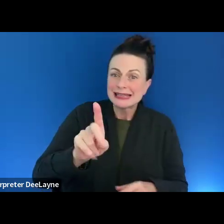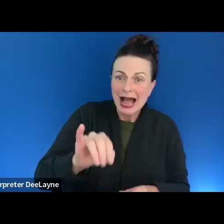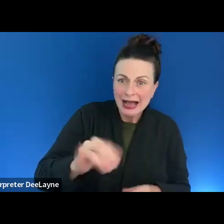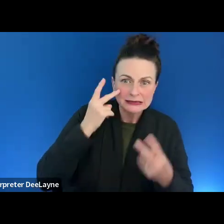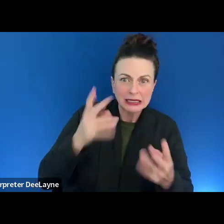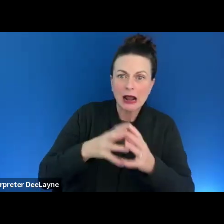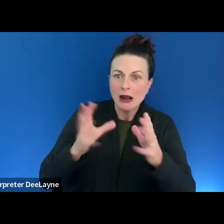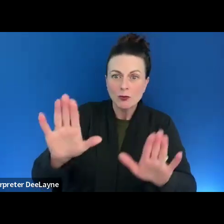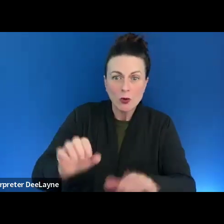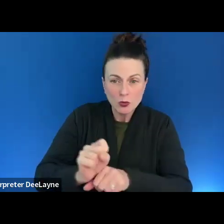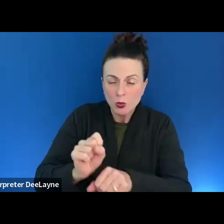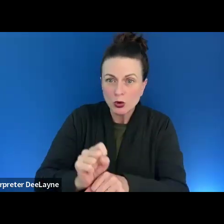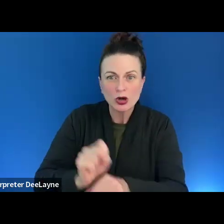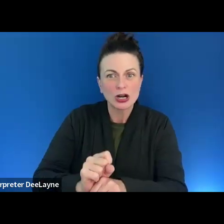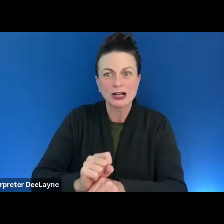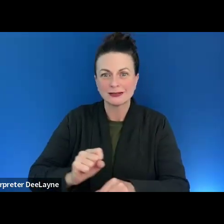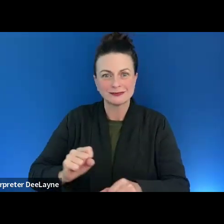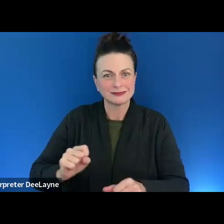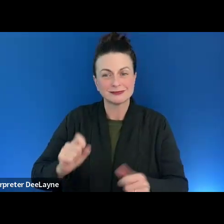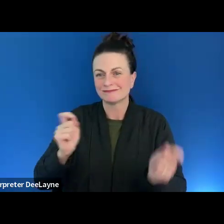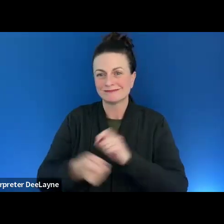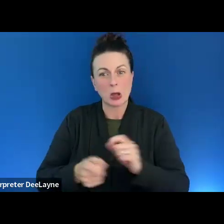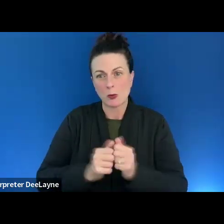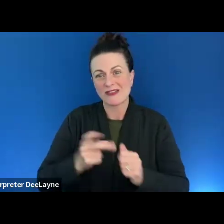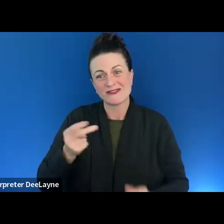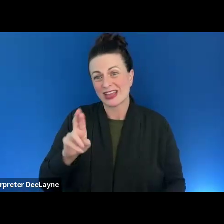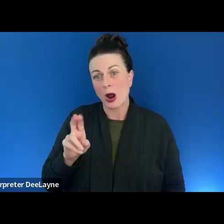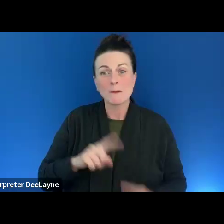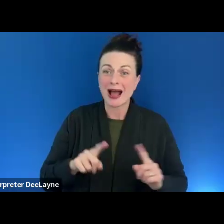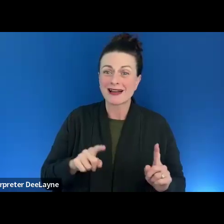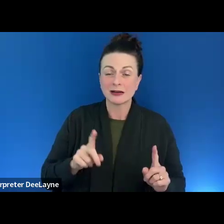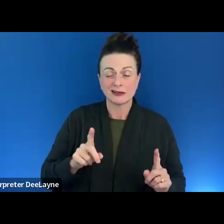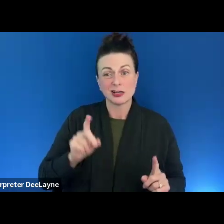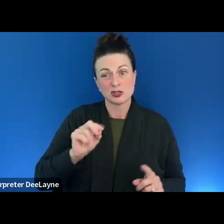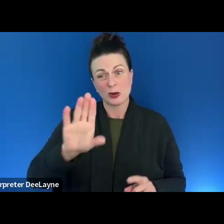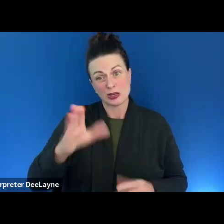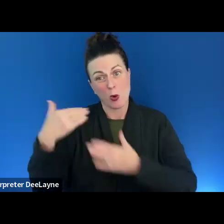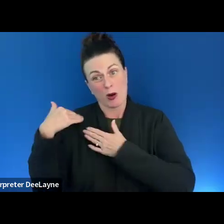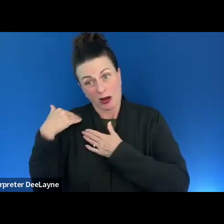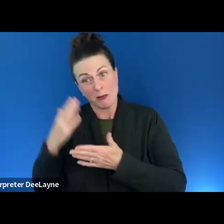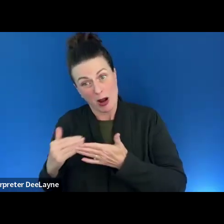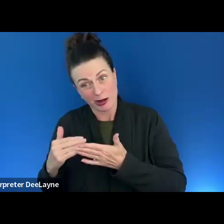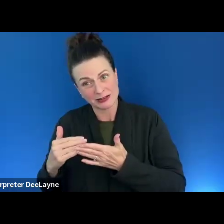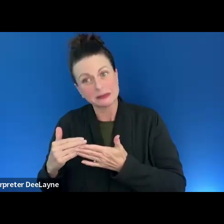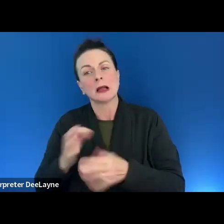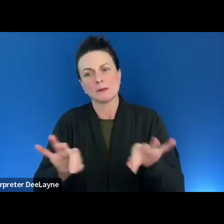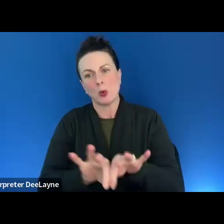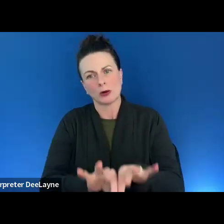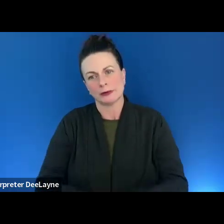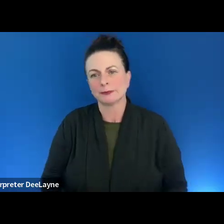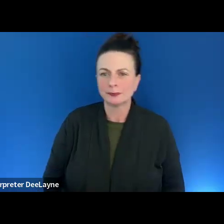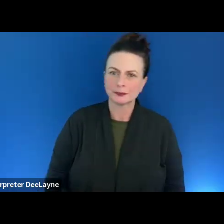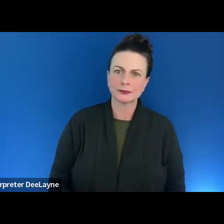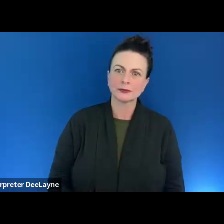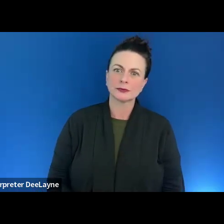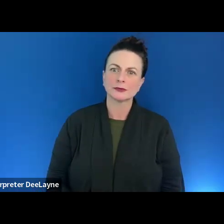there's a lot of fantastic shifts with VR. But really, doing your part is going to be very, very important.